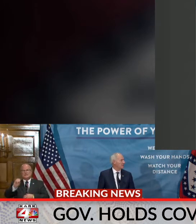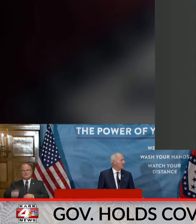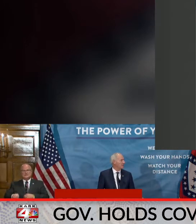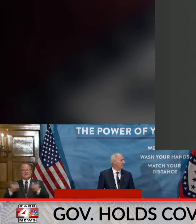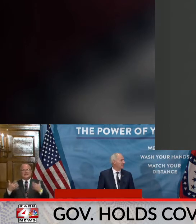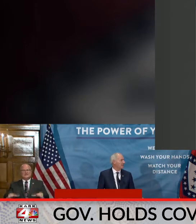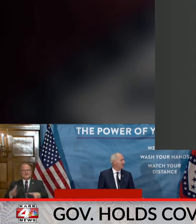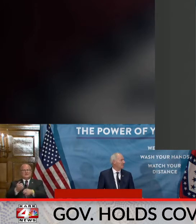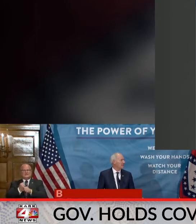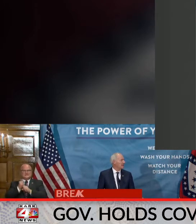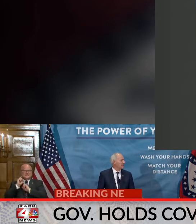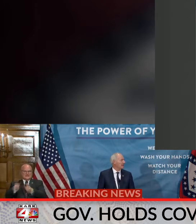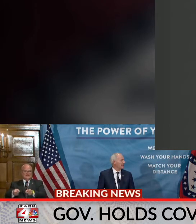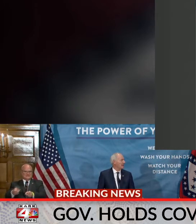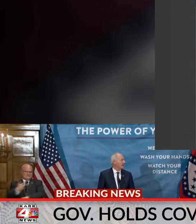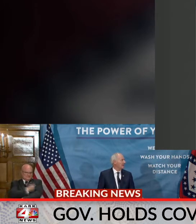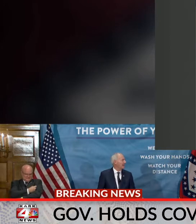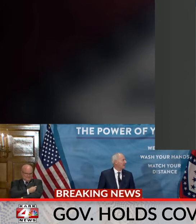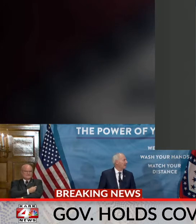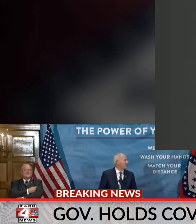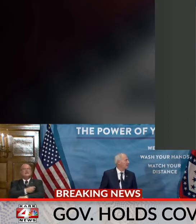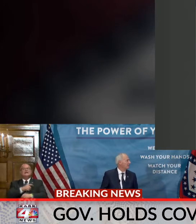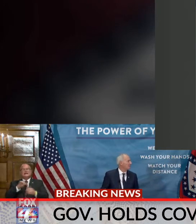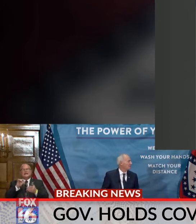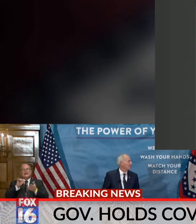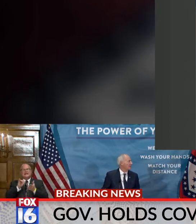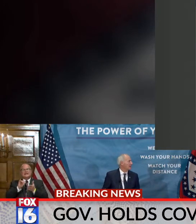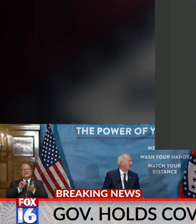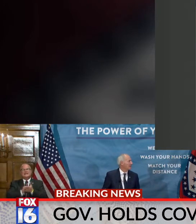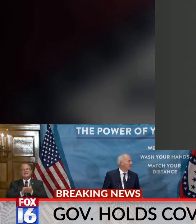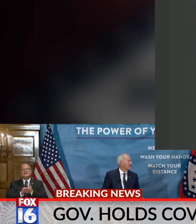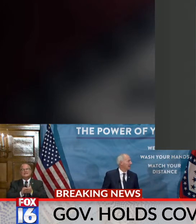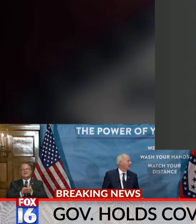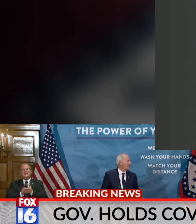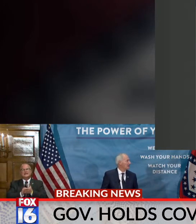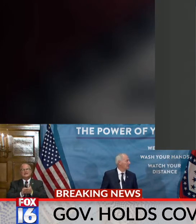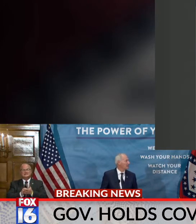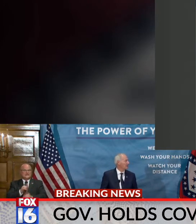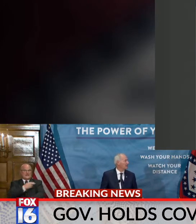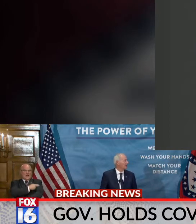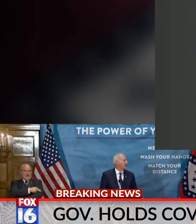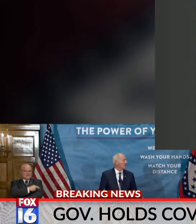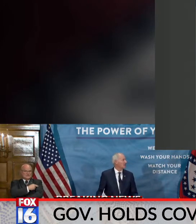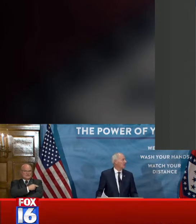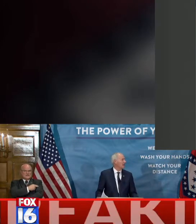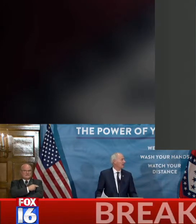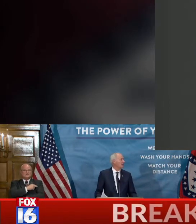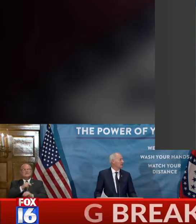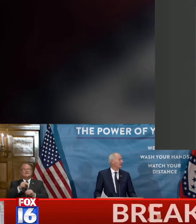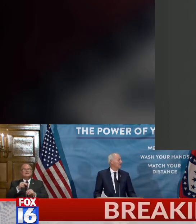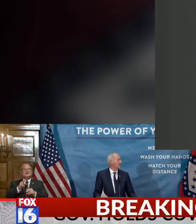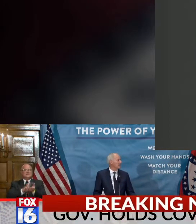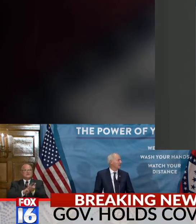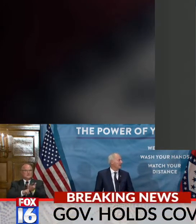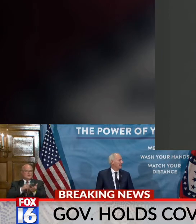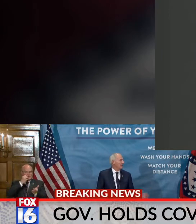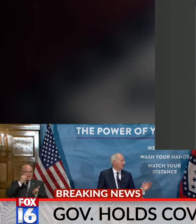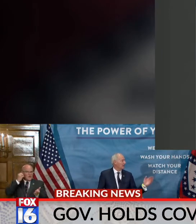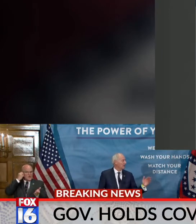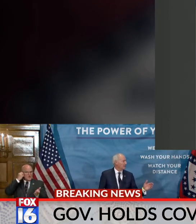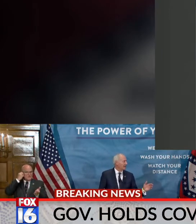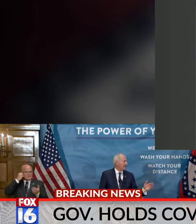been received and given, and that is in this is at our hospitals, our state long-term care facilities,